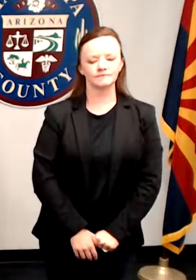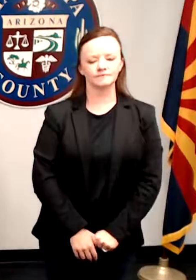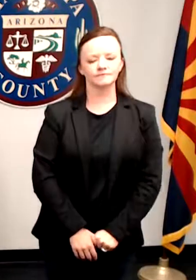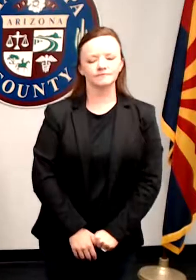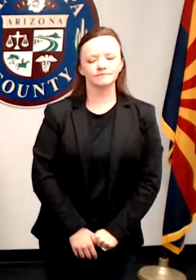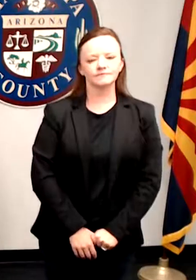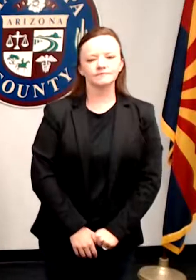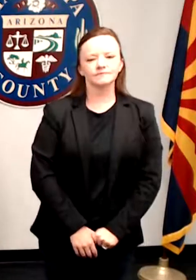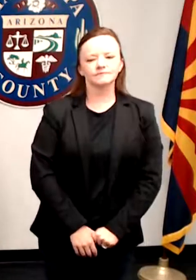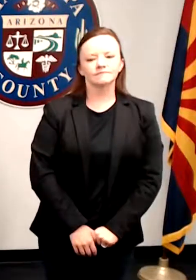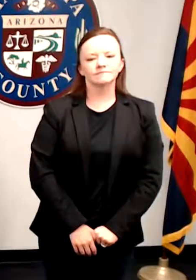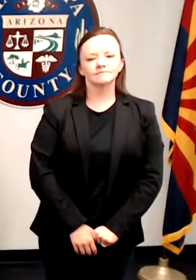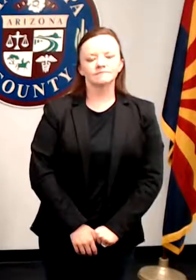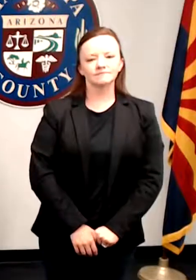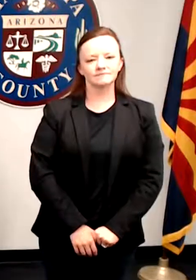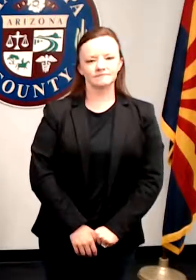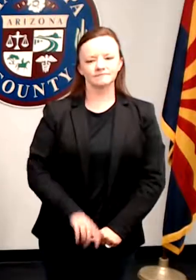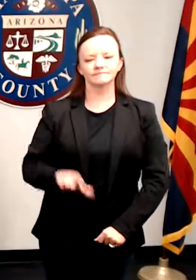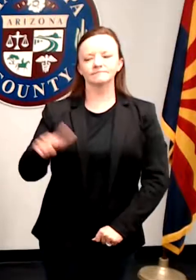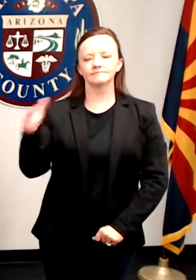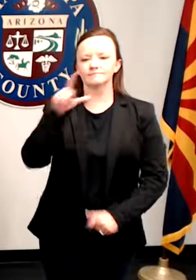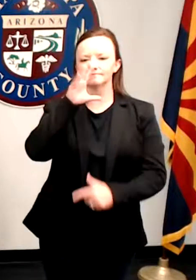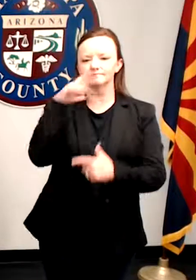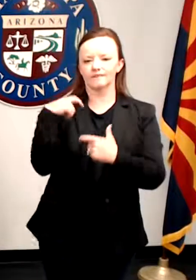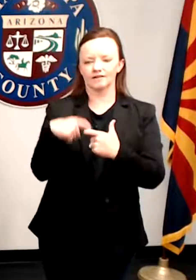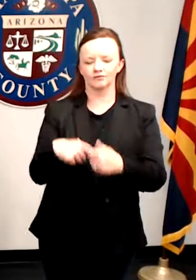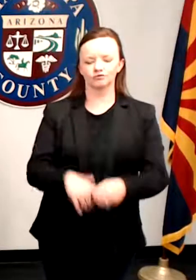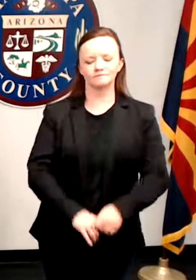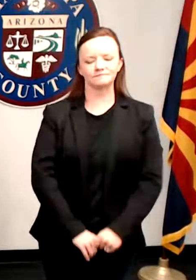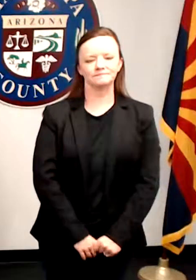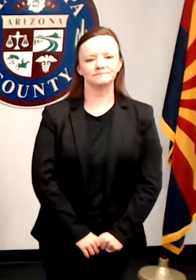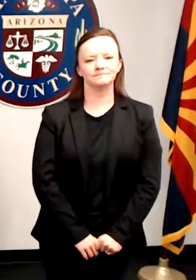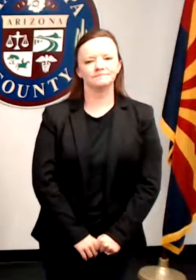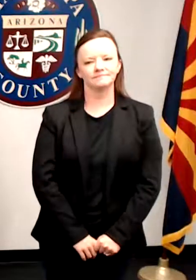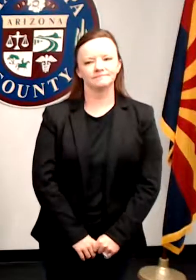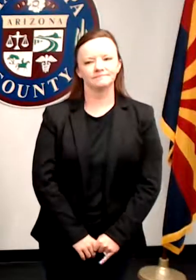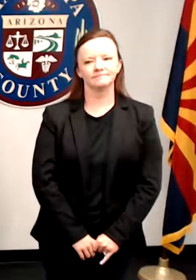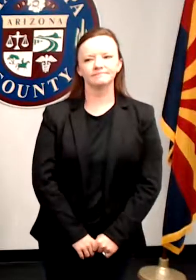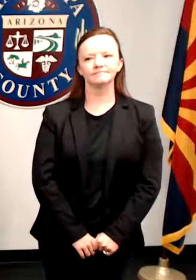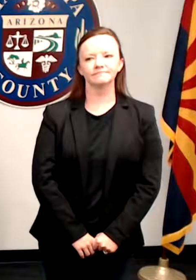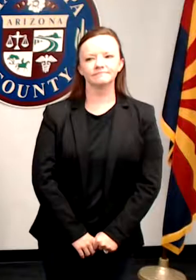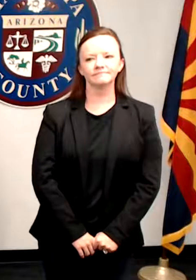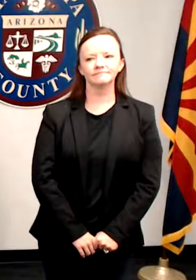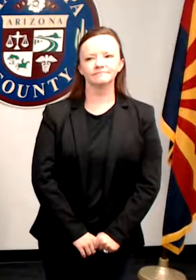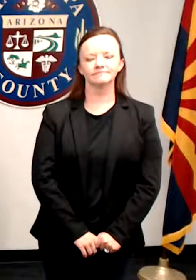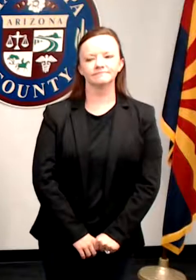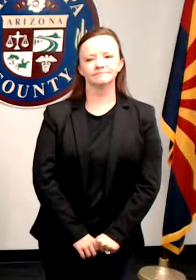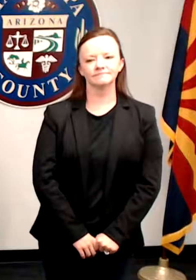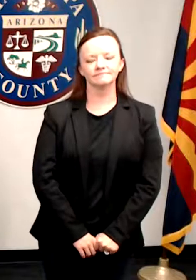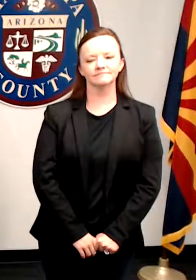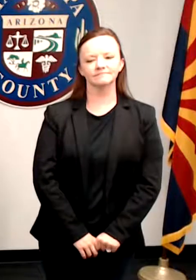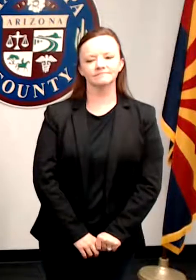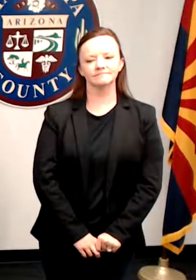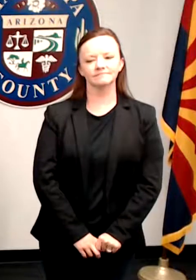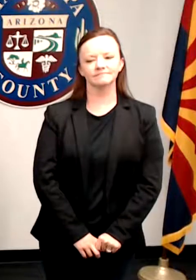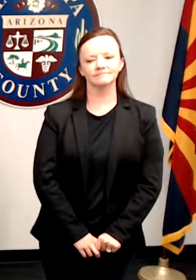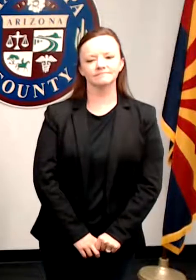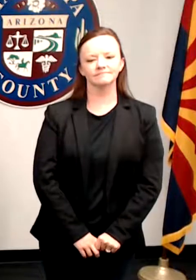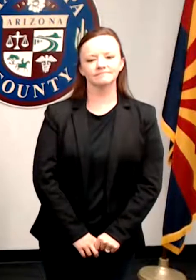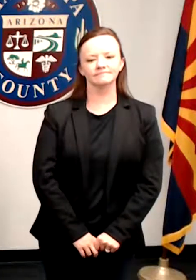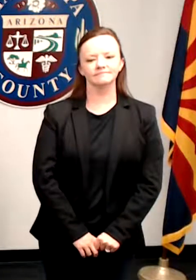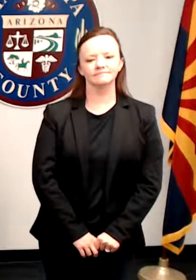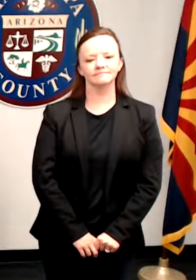La segunda pregunta fue que cuál es la modalidad que se está viendo, ya sea en los hospicios, en los centros de cuidado médico de largo plazo para